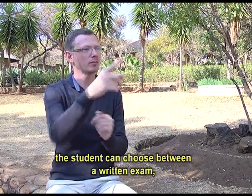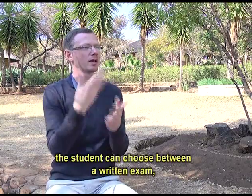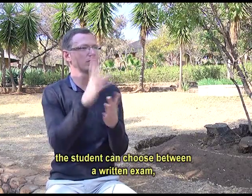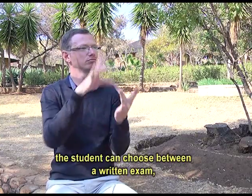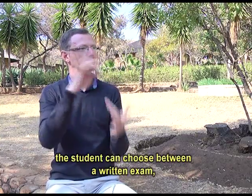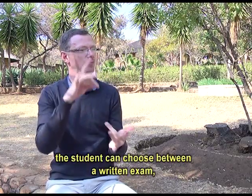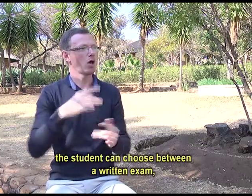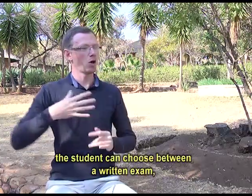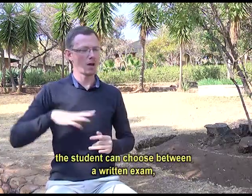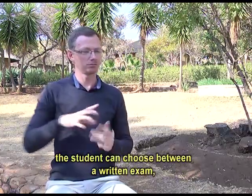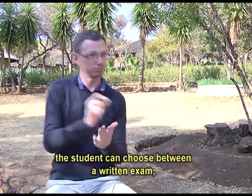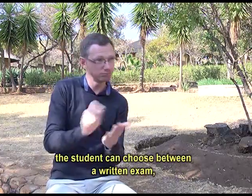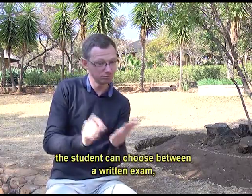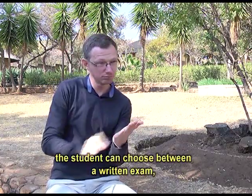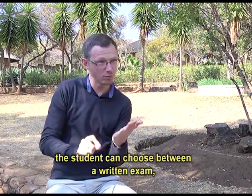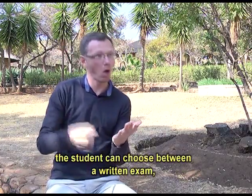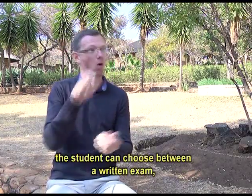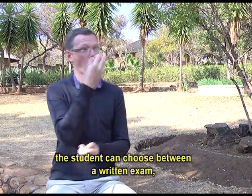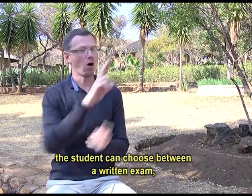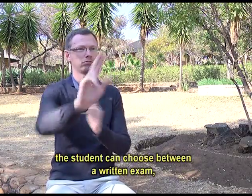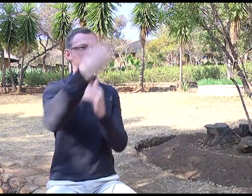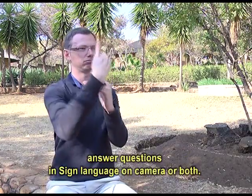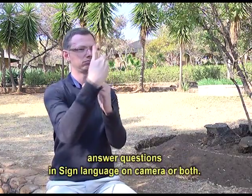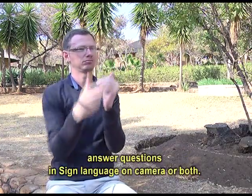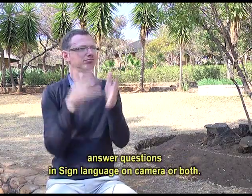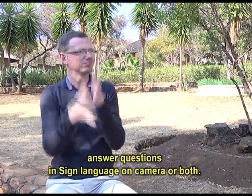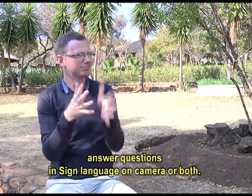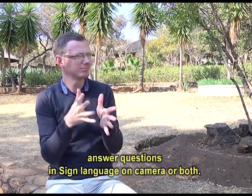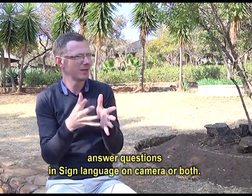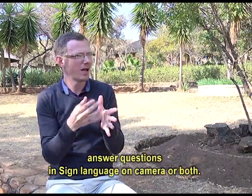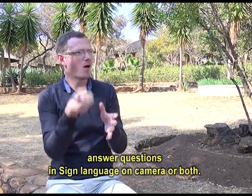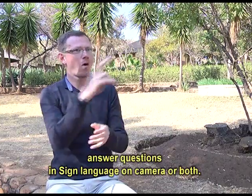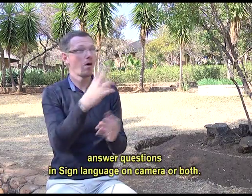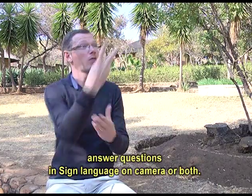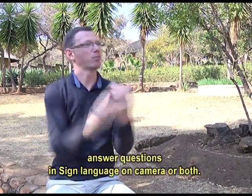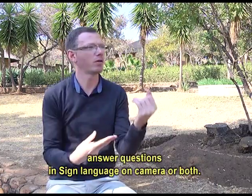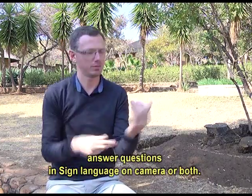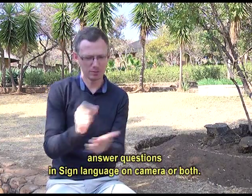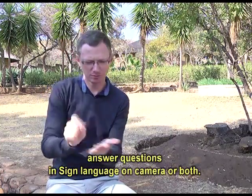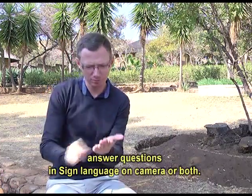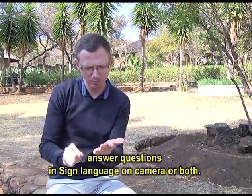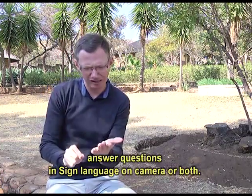can choose between a written exam, answer questions in sign language on camera, or